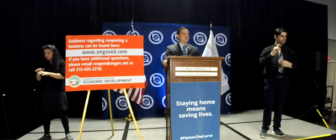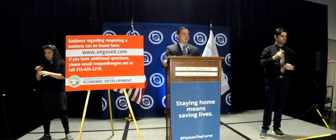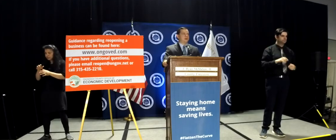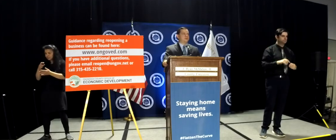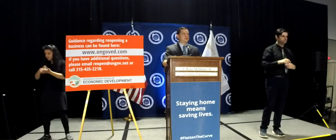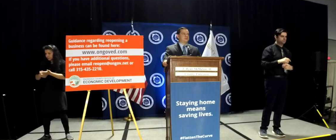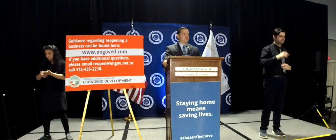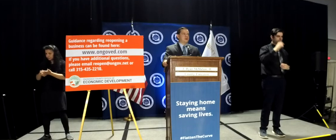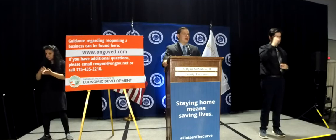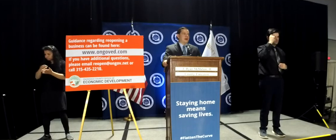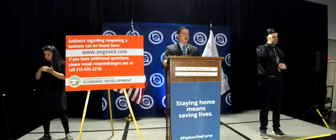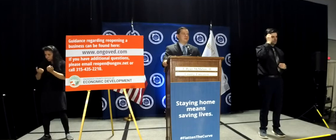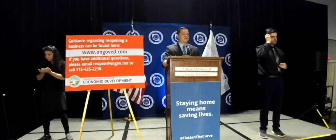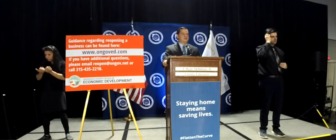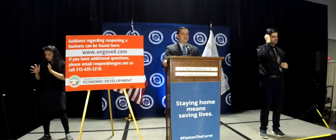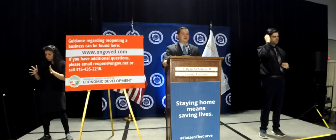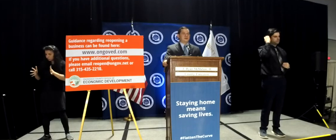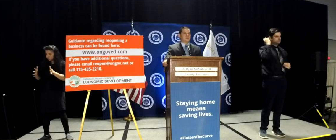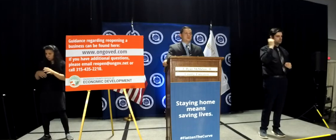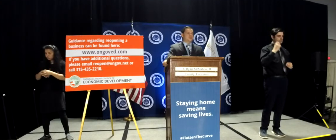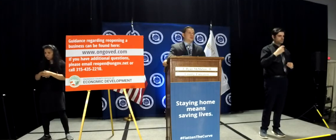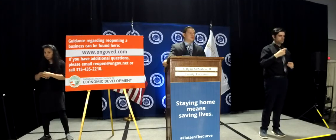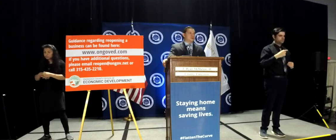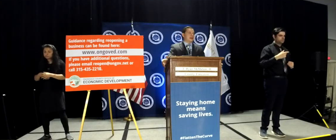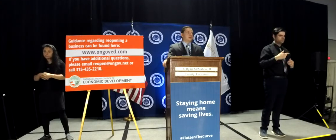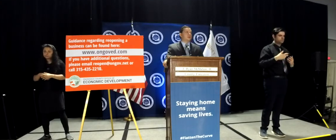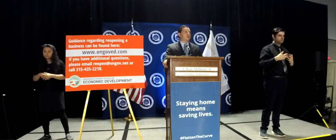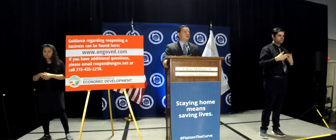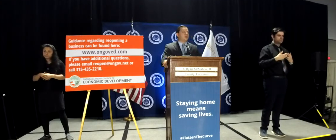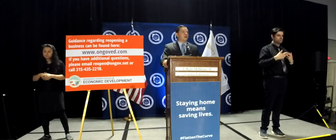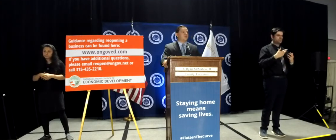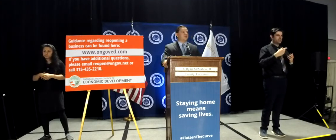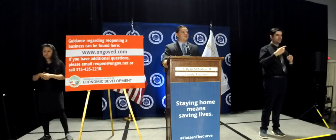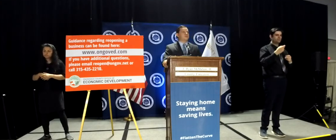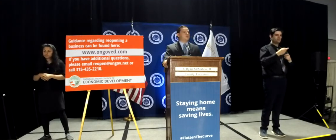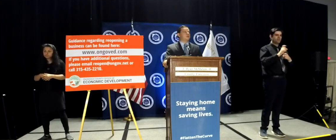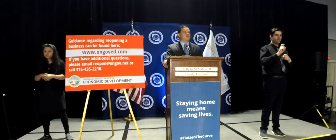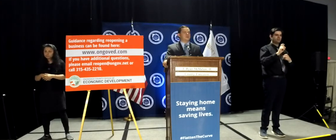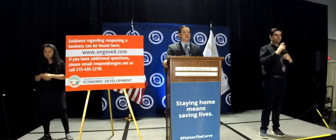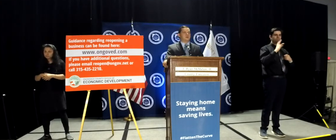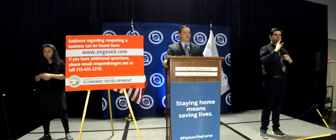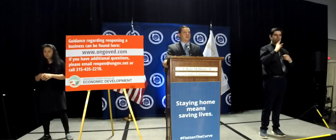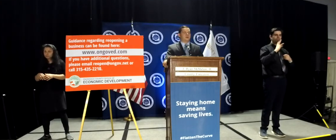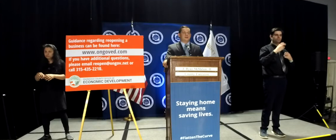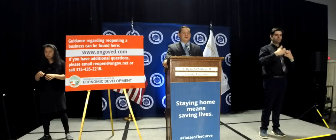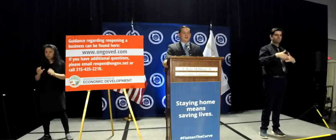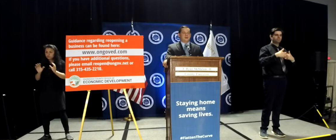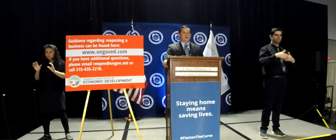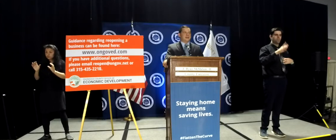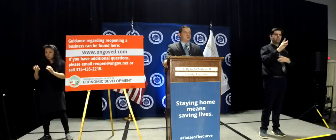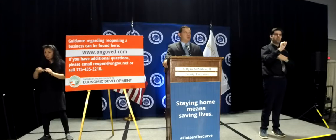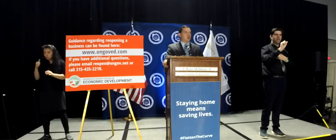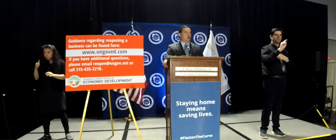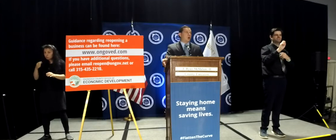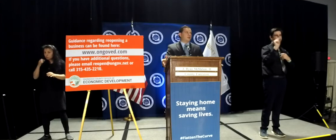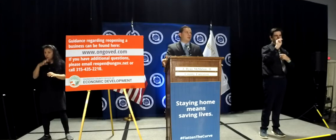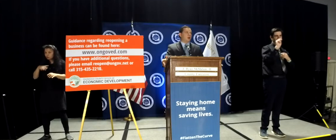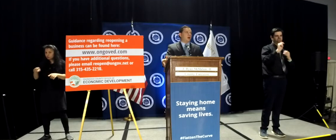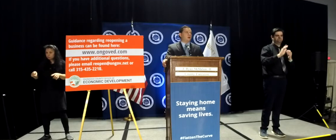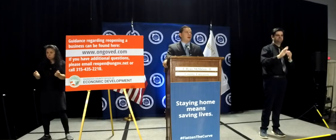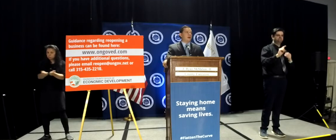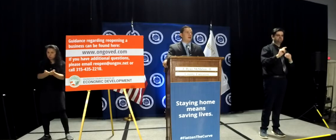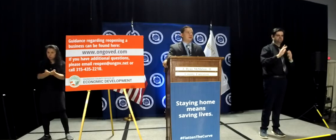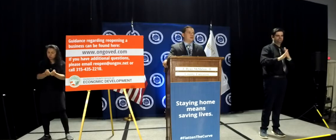wastewater plants? There's certain things we're just not going to do. If another government tells me you have to shut down a department, the answer is no all